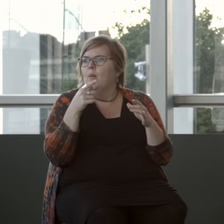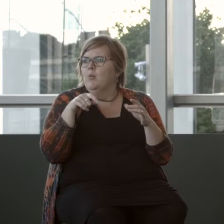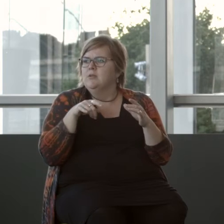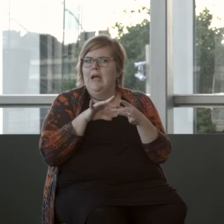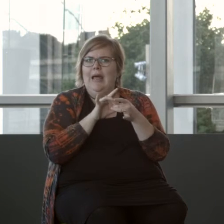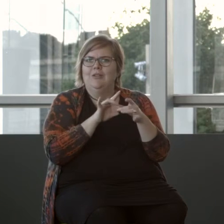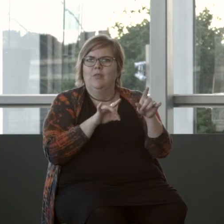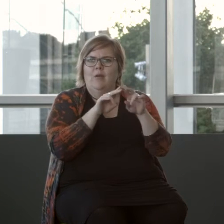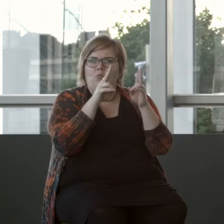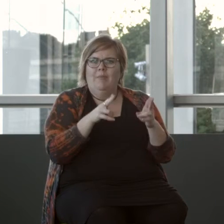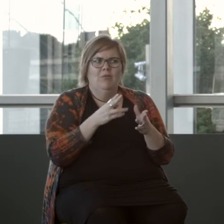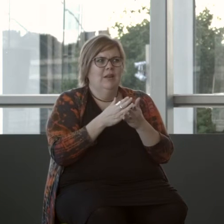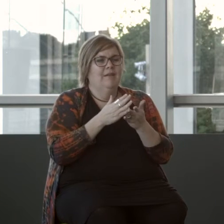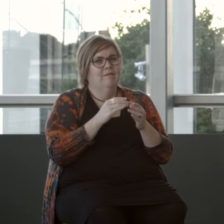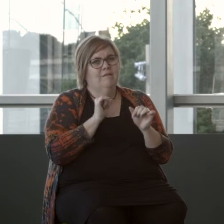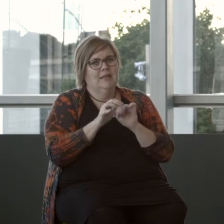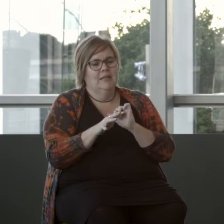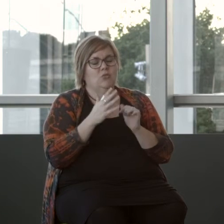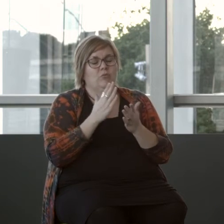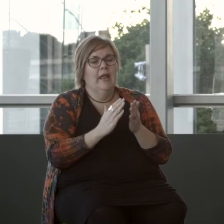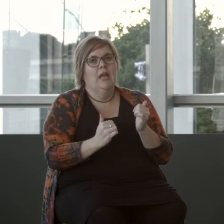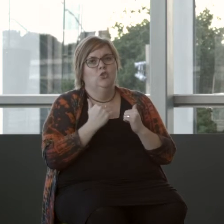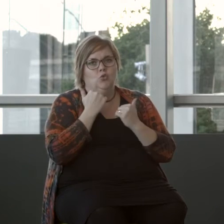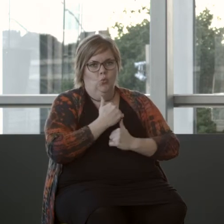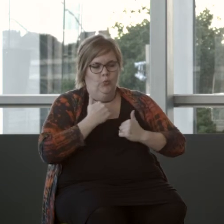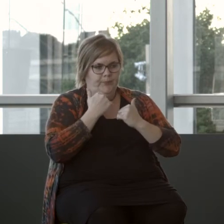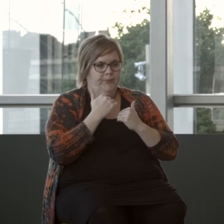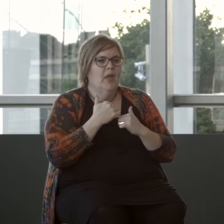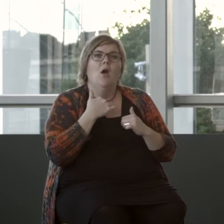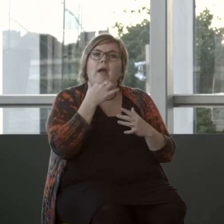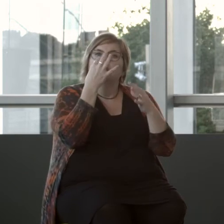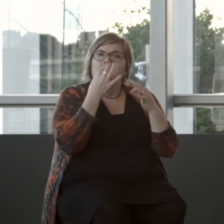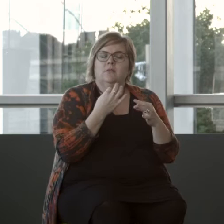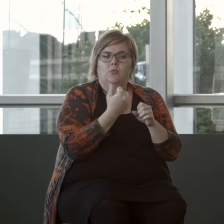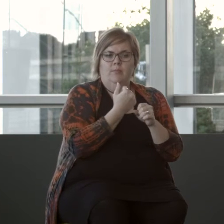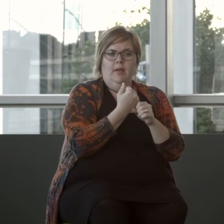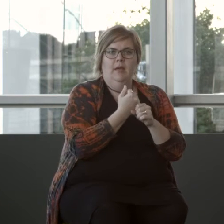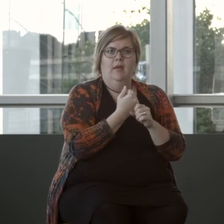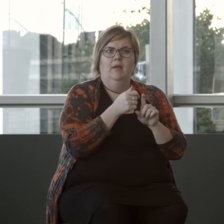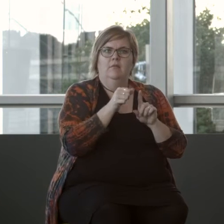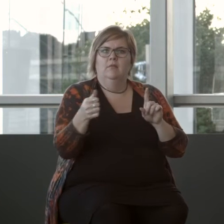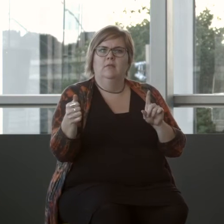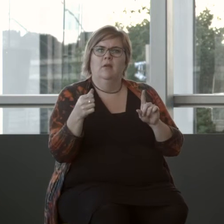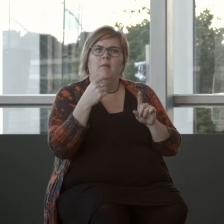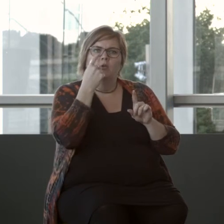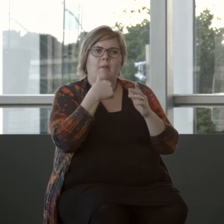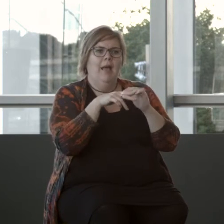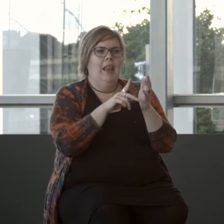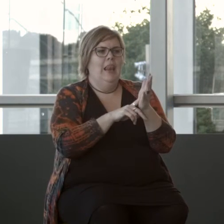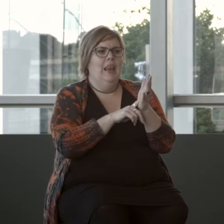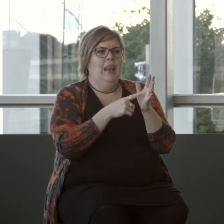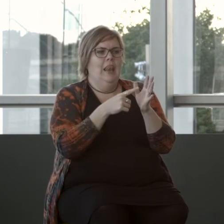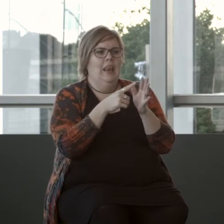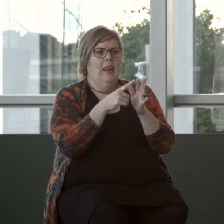really fantastic project, and I definitely enjoyed it. And what I chose to do was make a series of portraits about Leela Perry, who was one